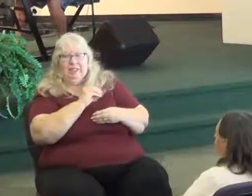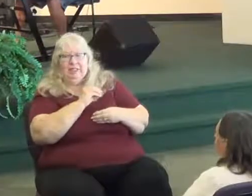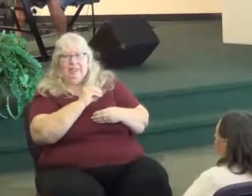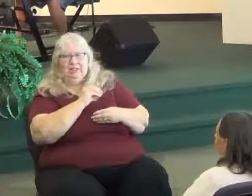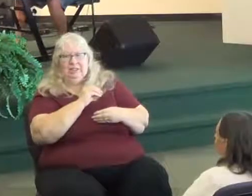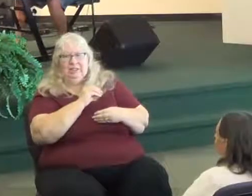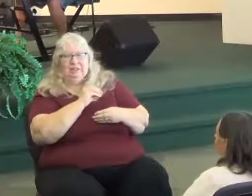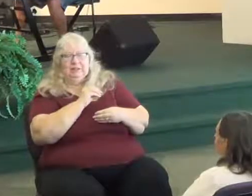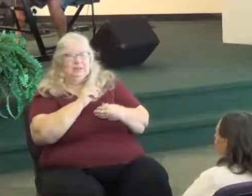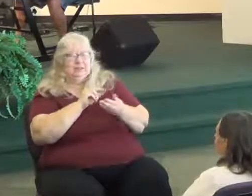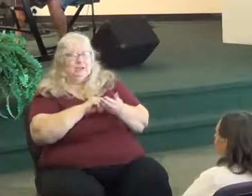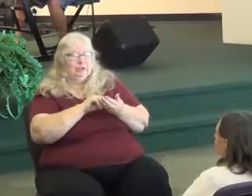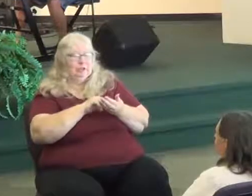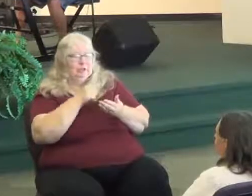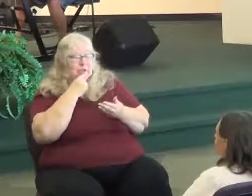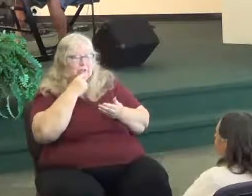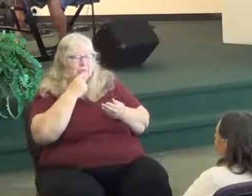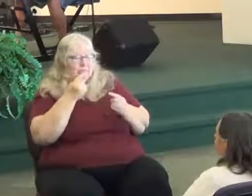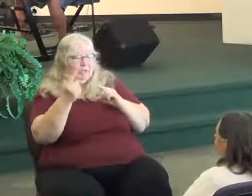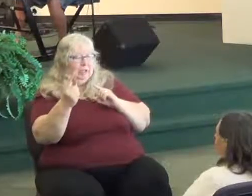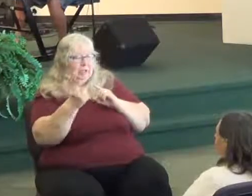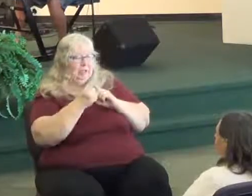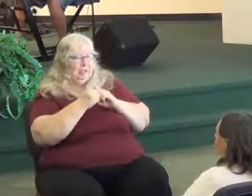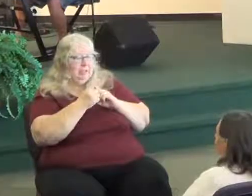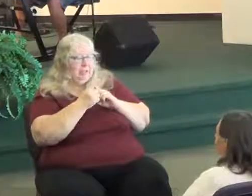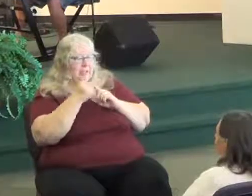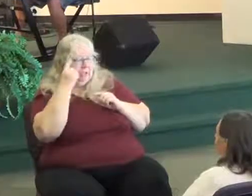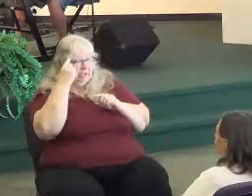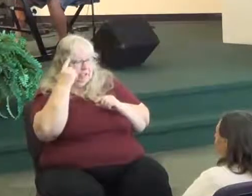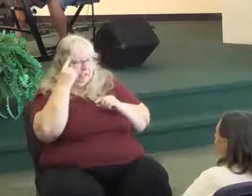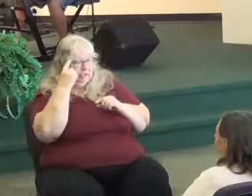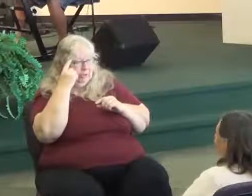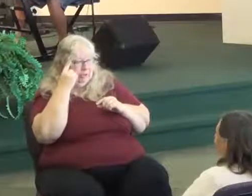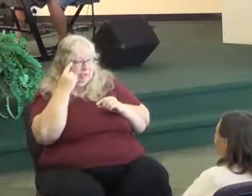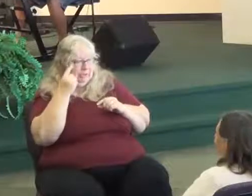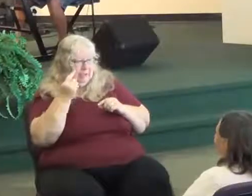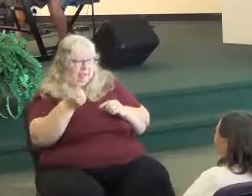know, when I first met you, I thought you were a little bit out of your mind.